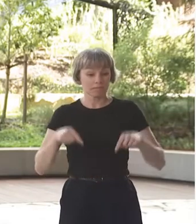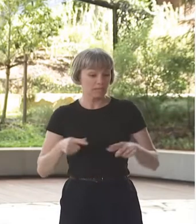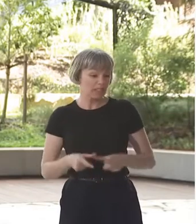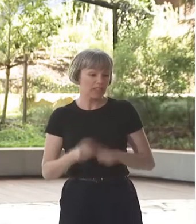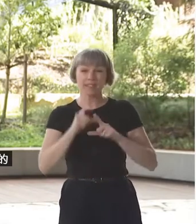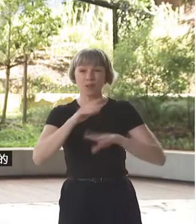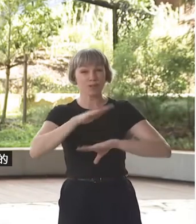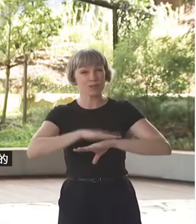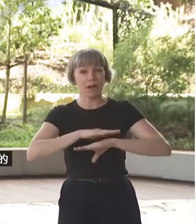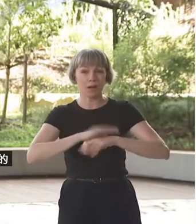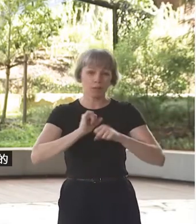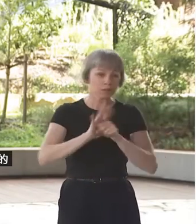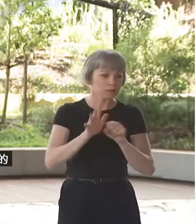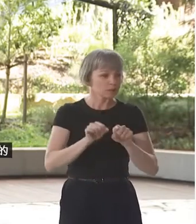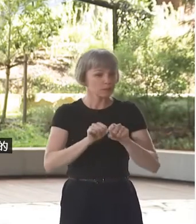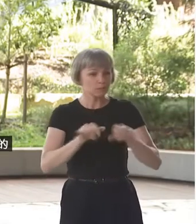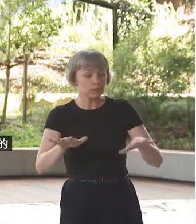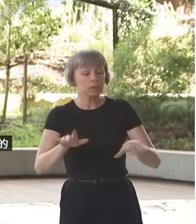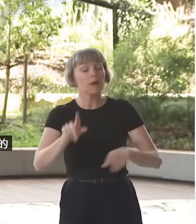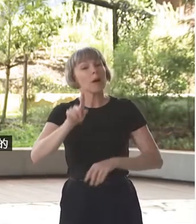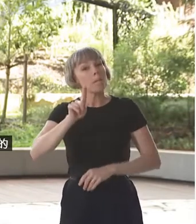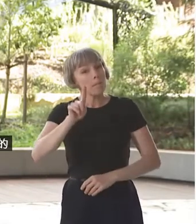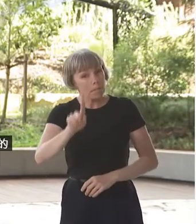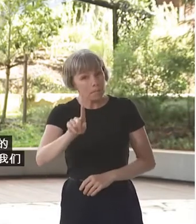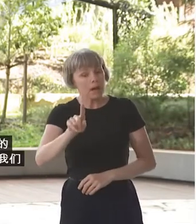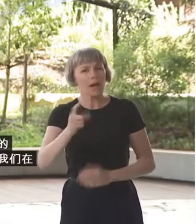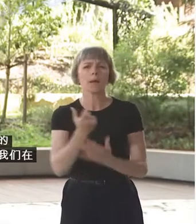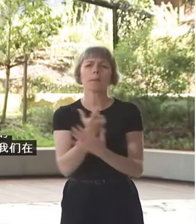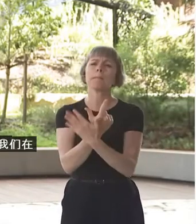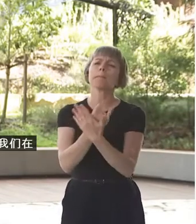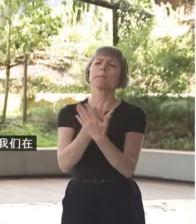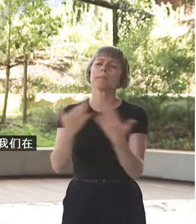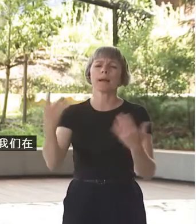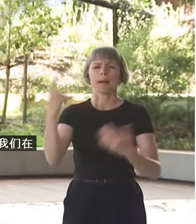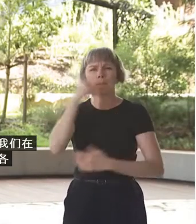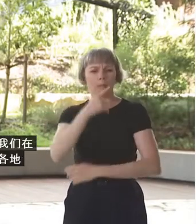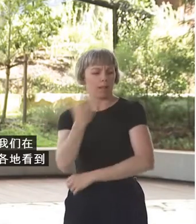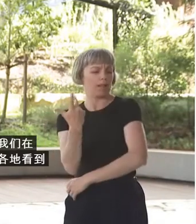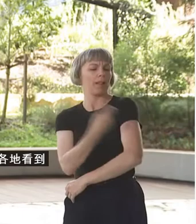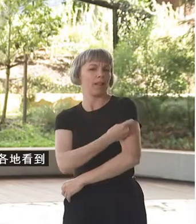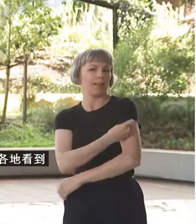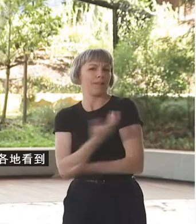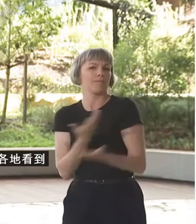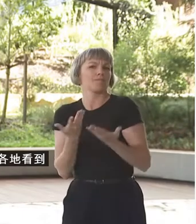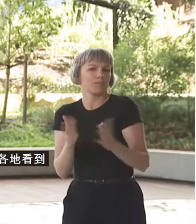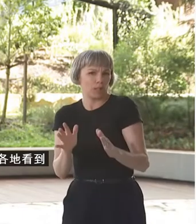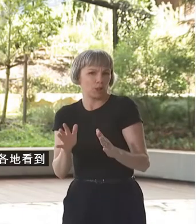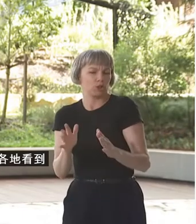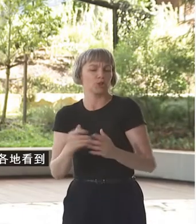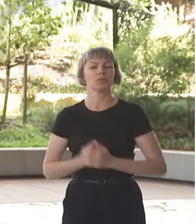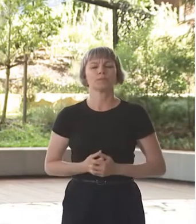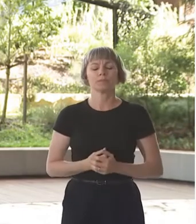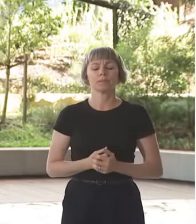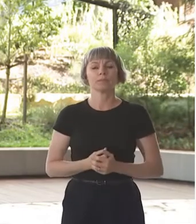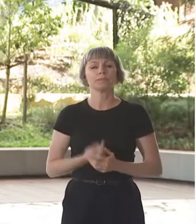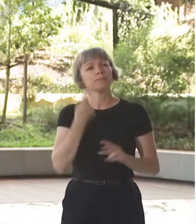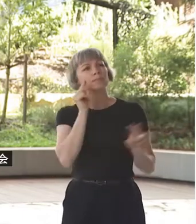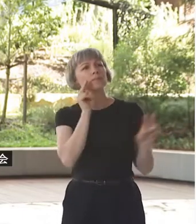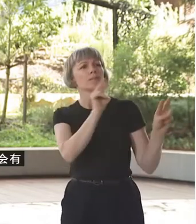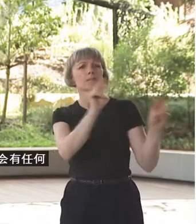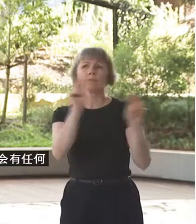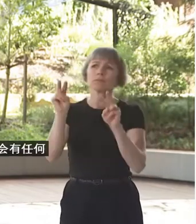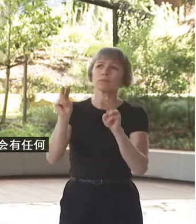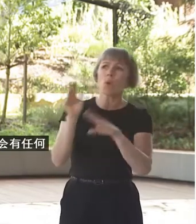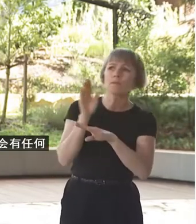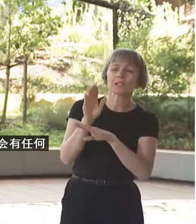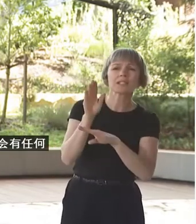a highly vaccinated population. That should give confidence. But we're seeing around the world, there are challenges at schools. That's